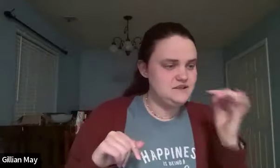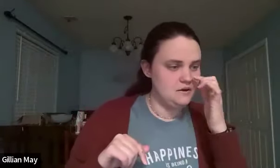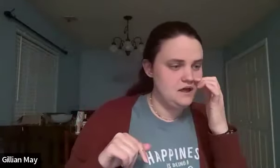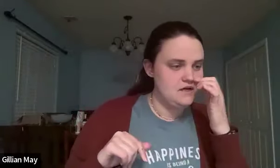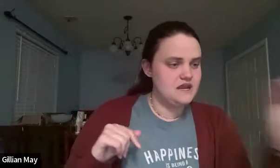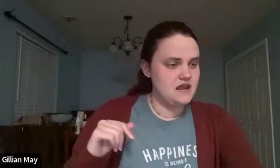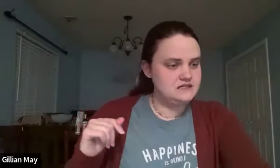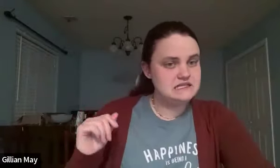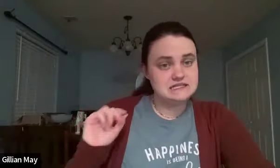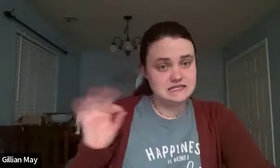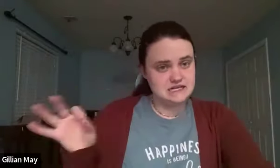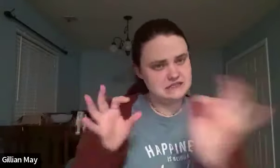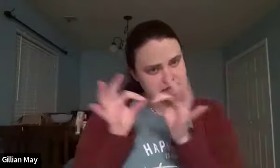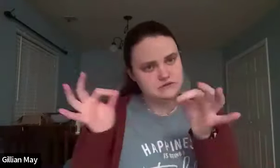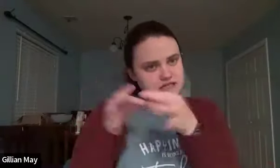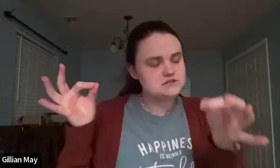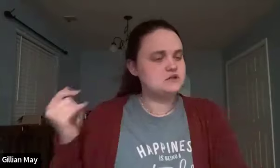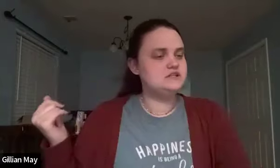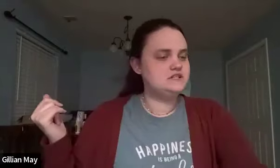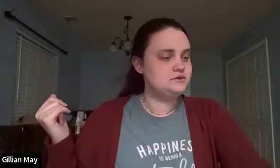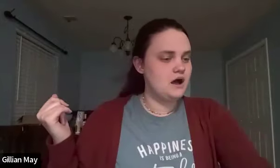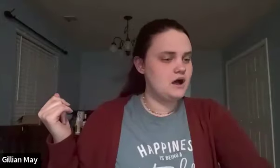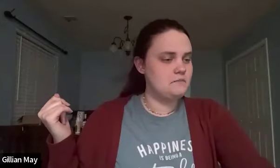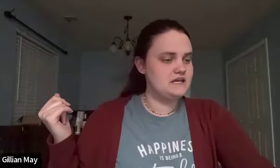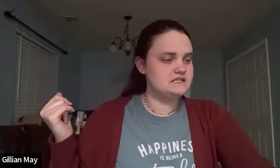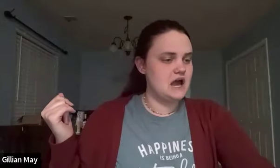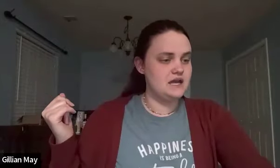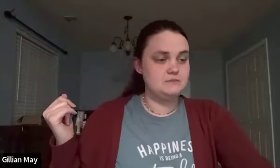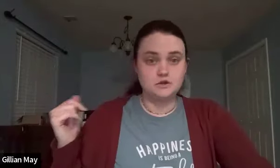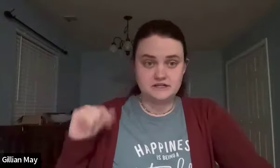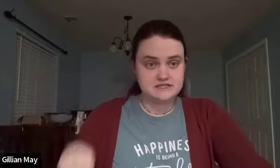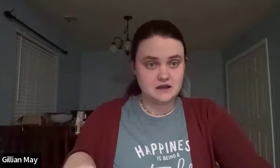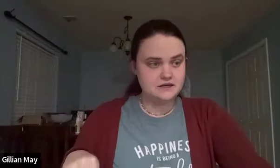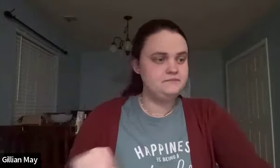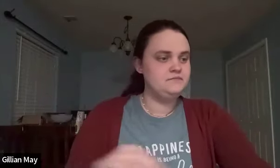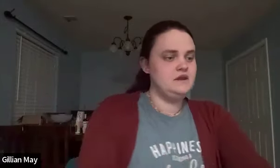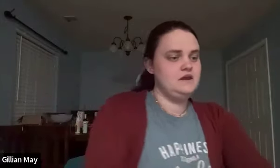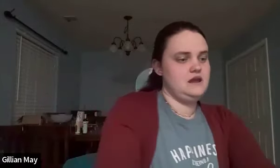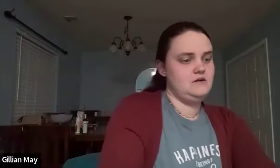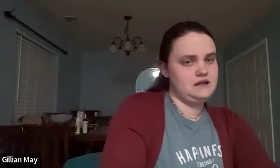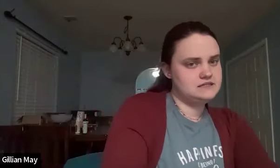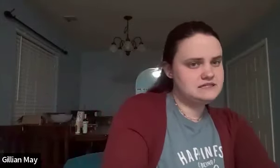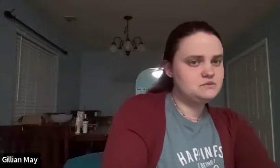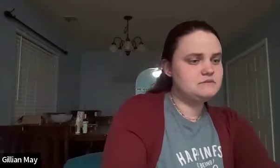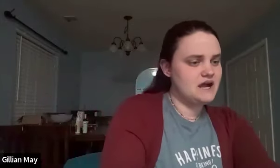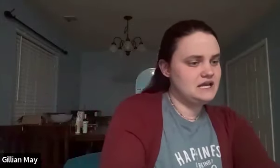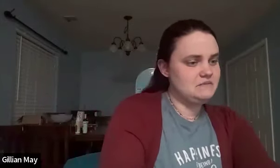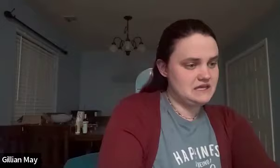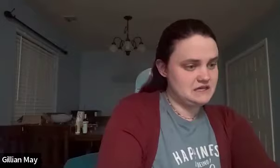So the next little sentence we're going to do is I am learning sign. Now, like I said, what the my name